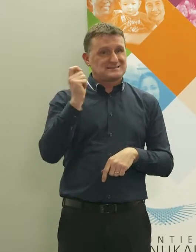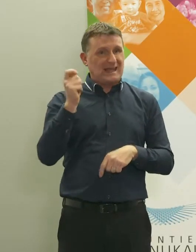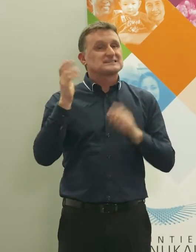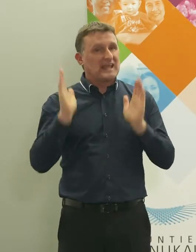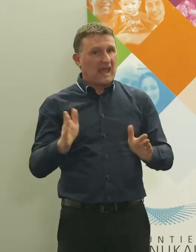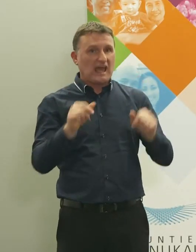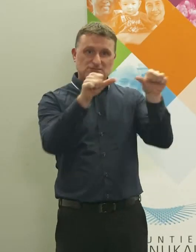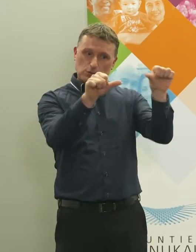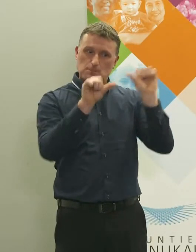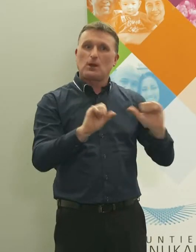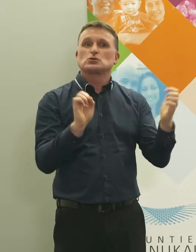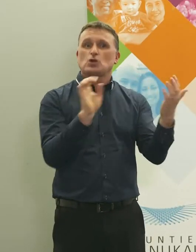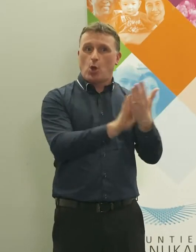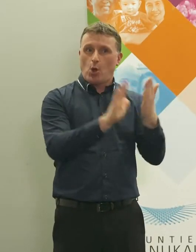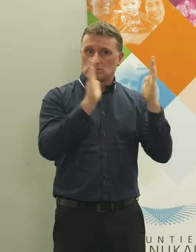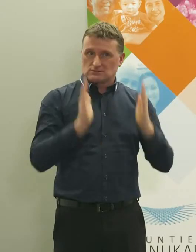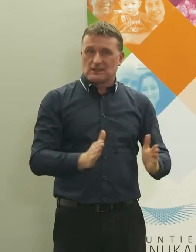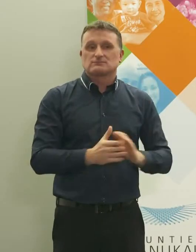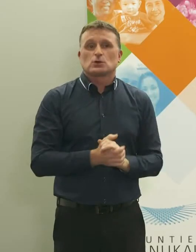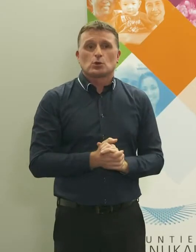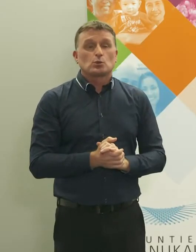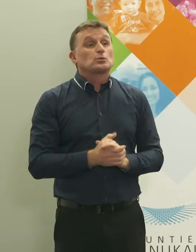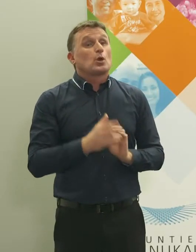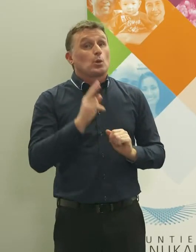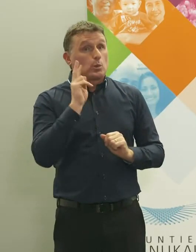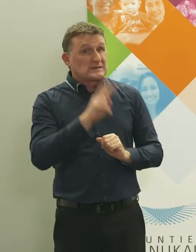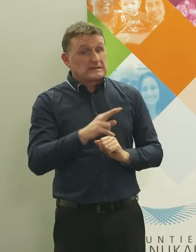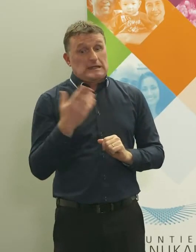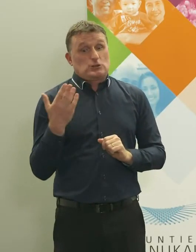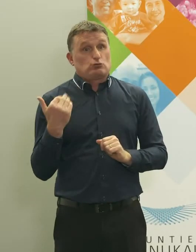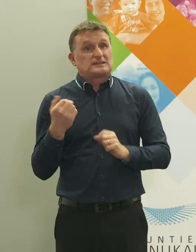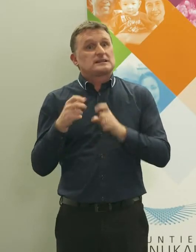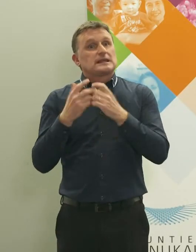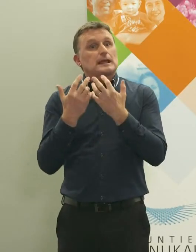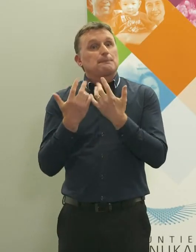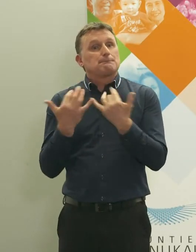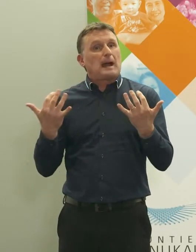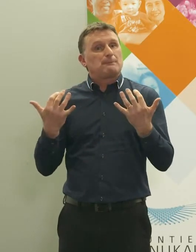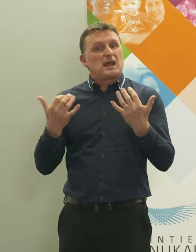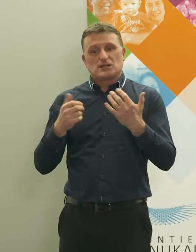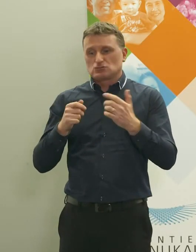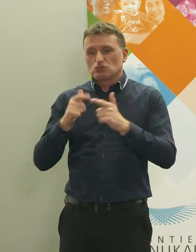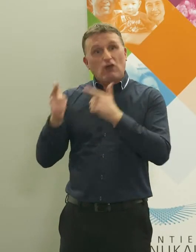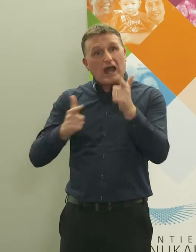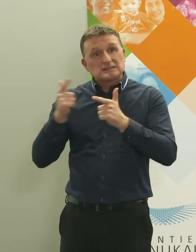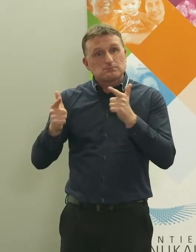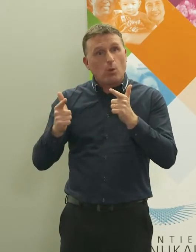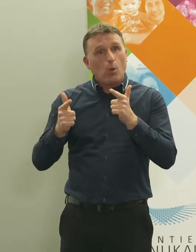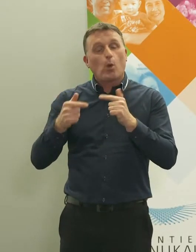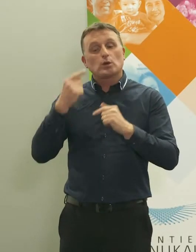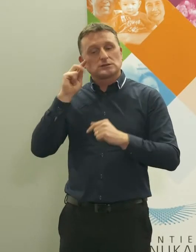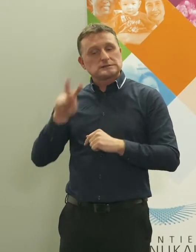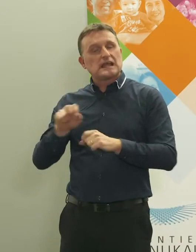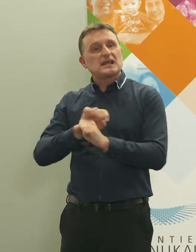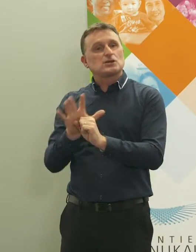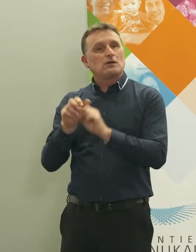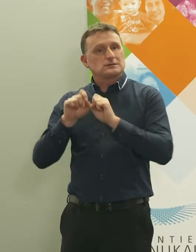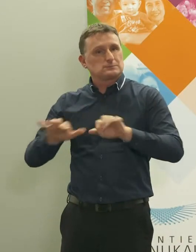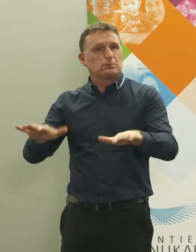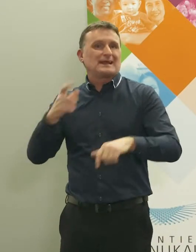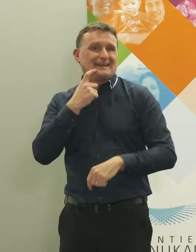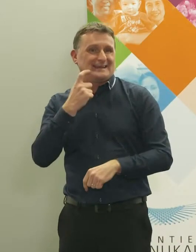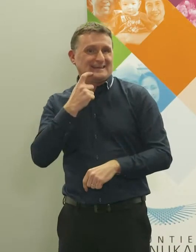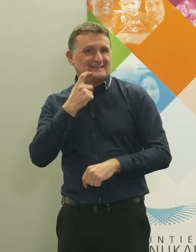of COVID-19 via public transport in this latest cluster that we are dealing with, so it is important that we take the opportunity